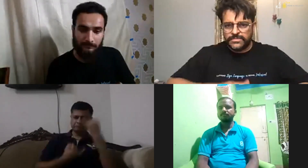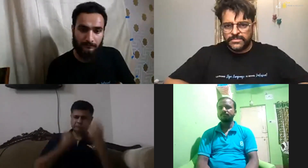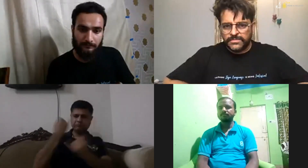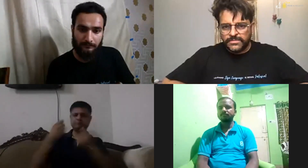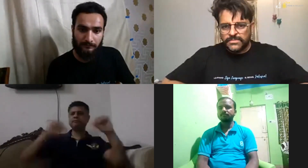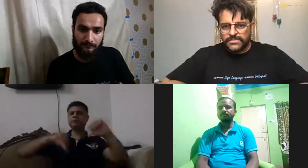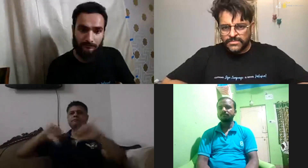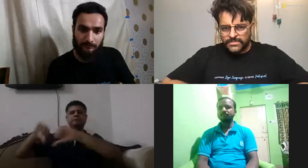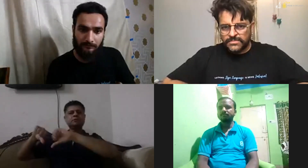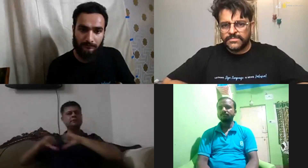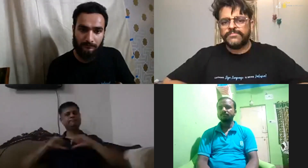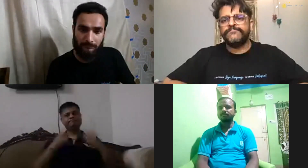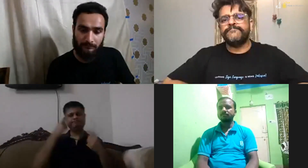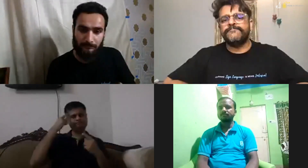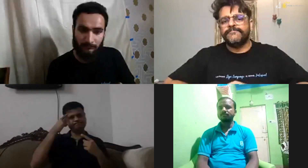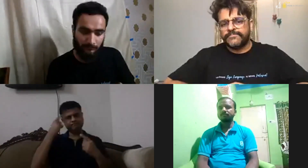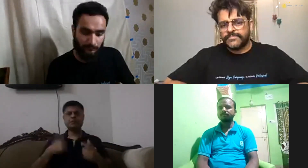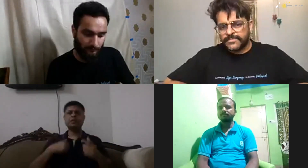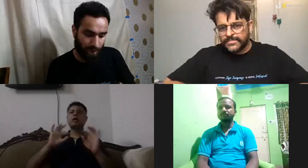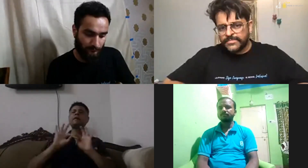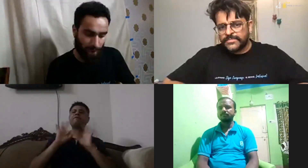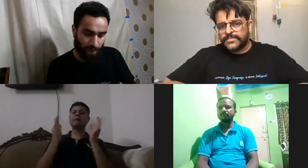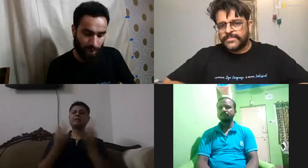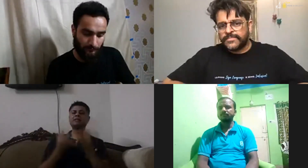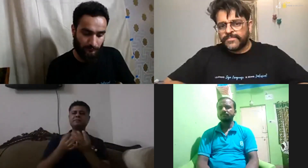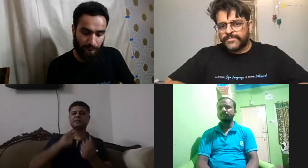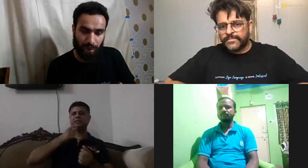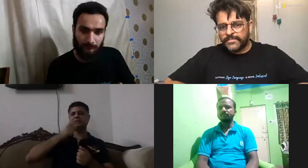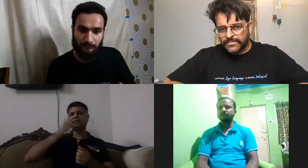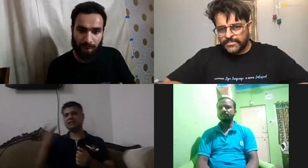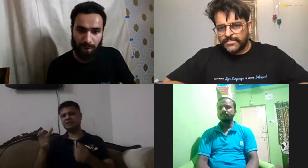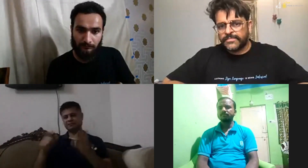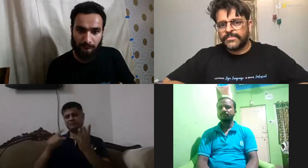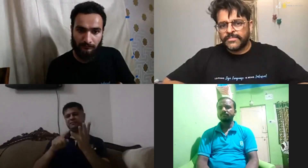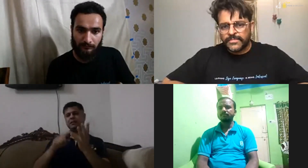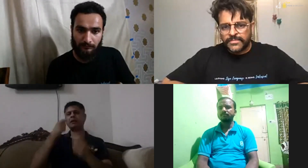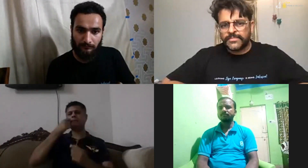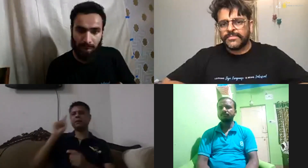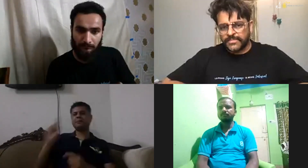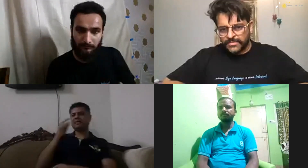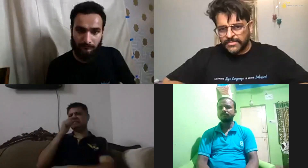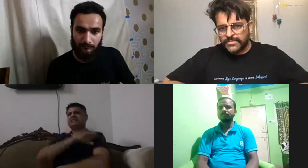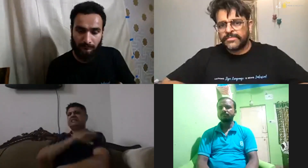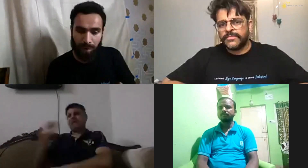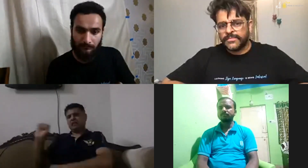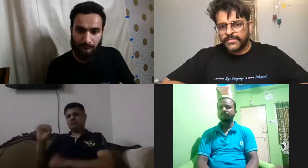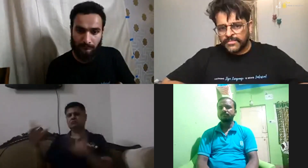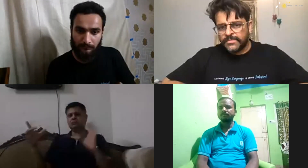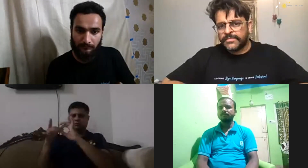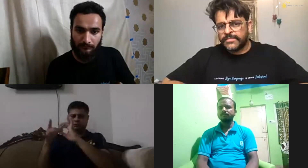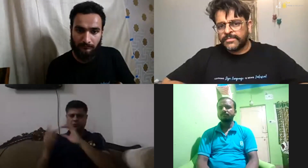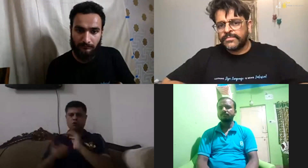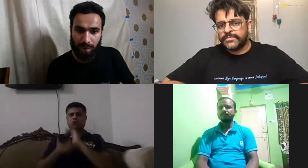2020 due to COVID from China. We started looking for more options, and it was getting very difficult. So my